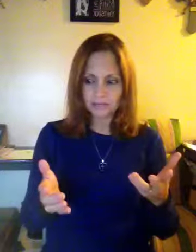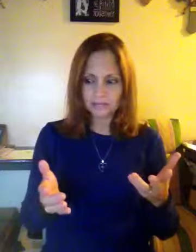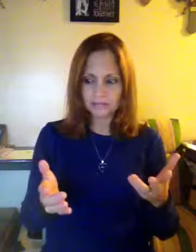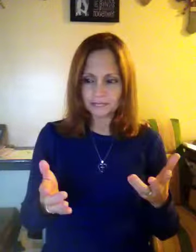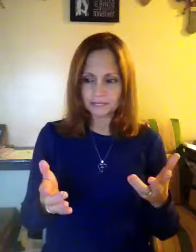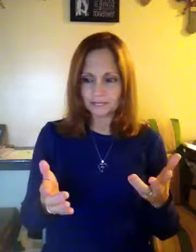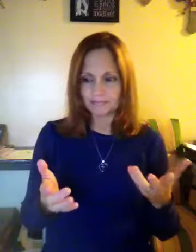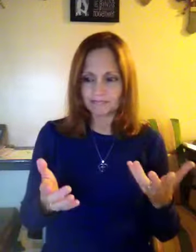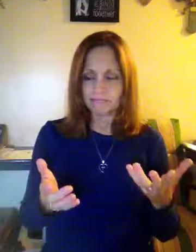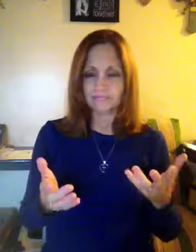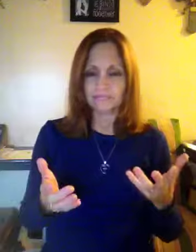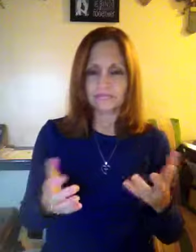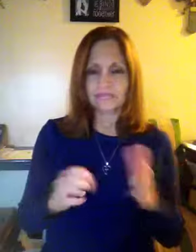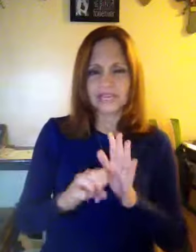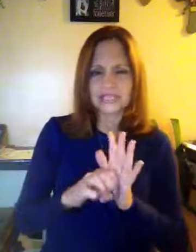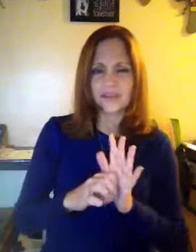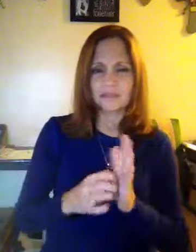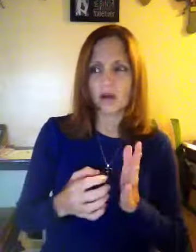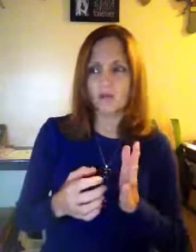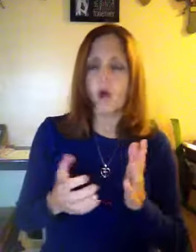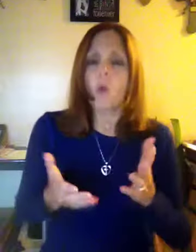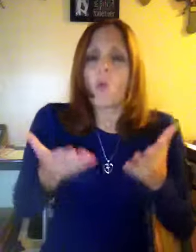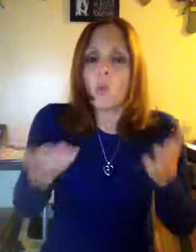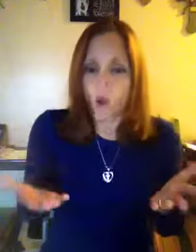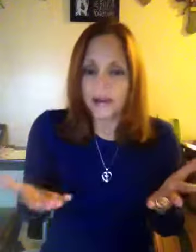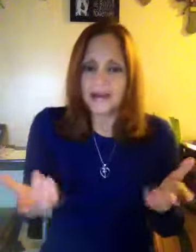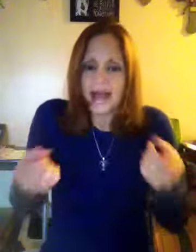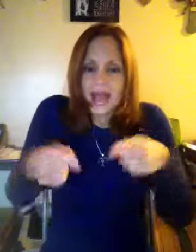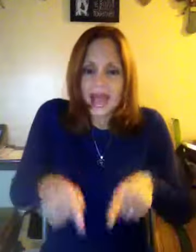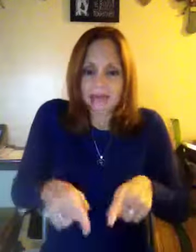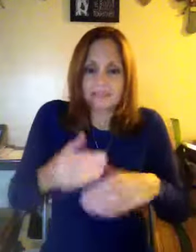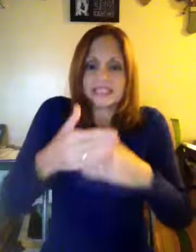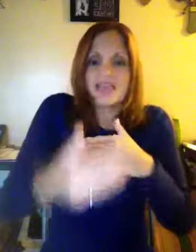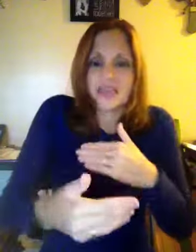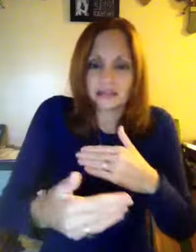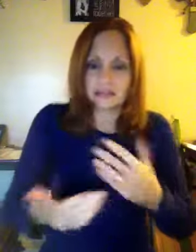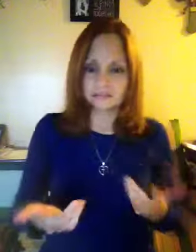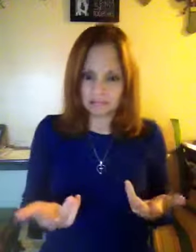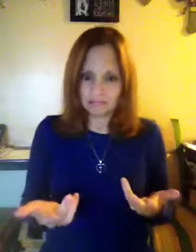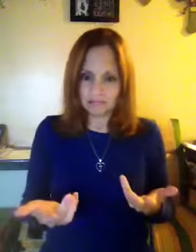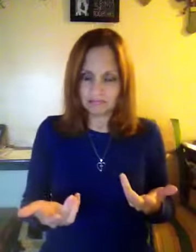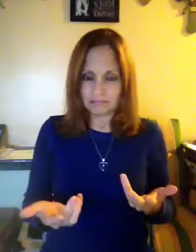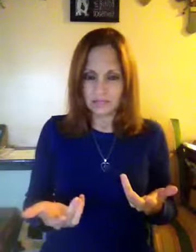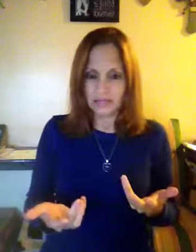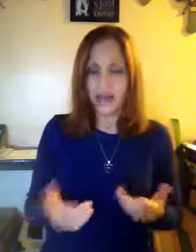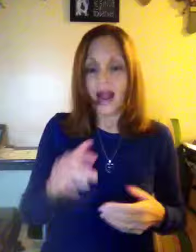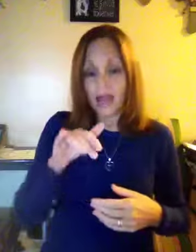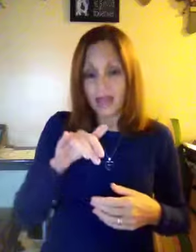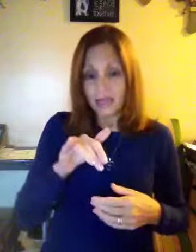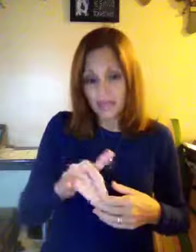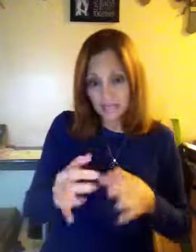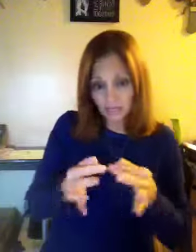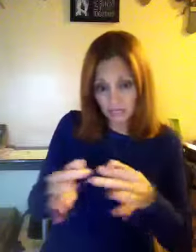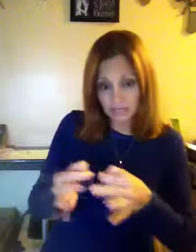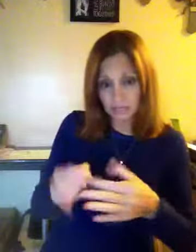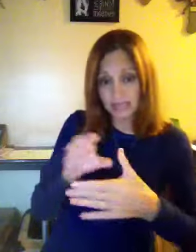example of what happens next. Okay, that's how you can explain